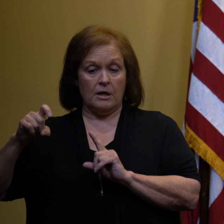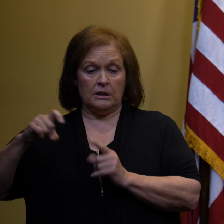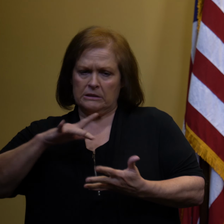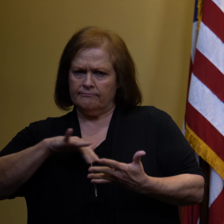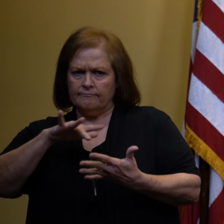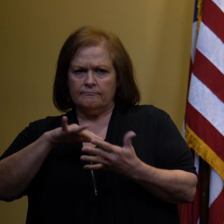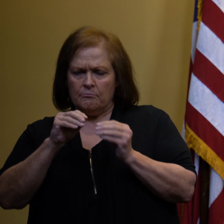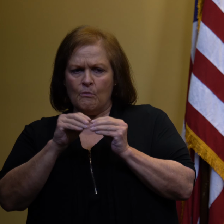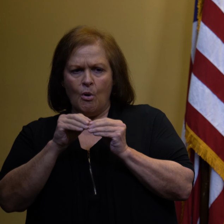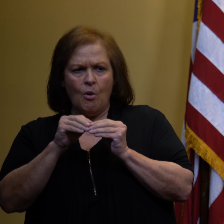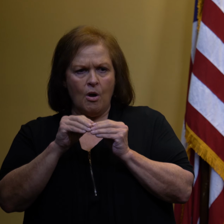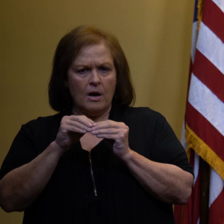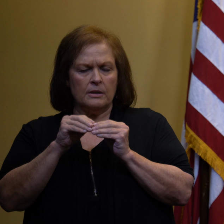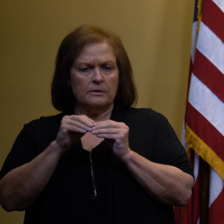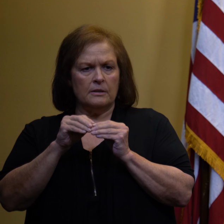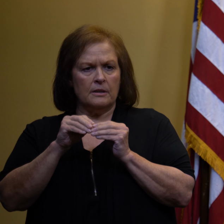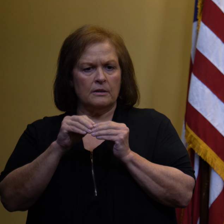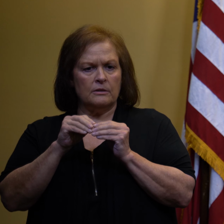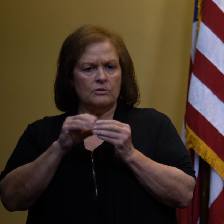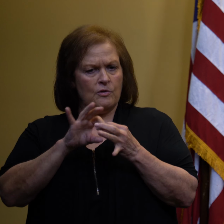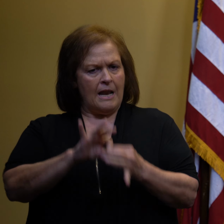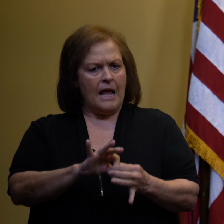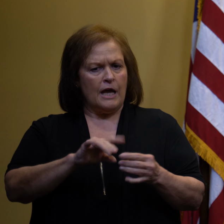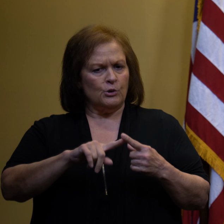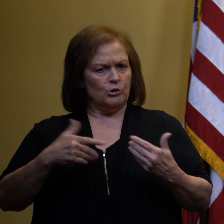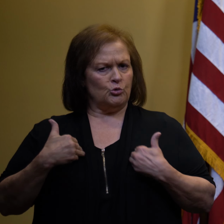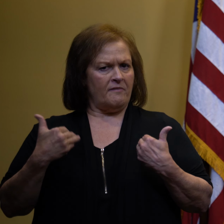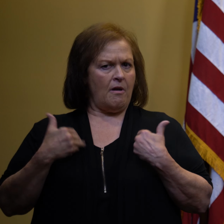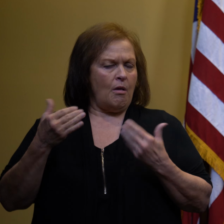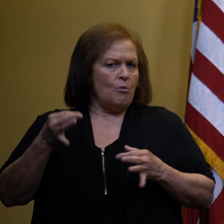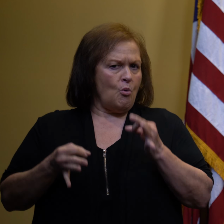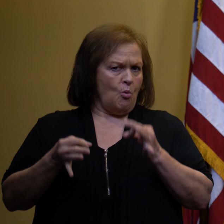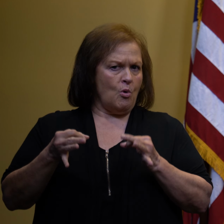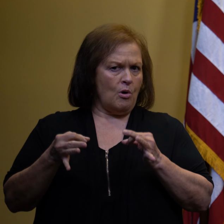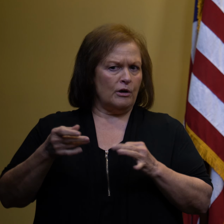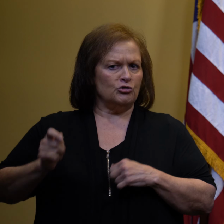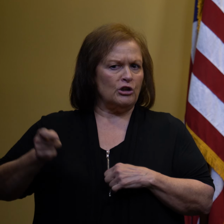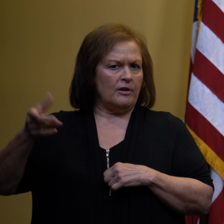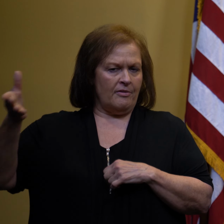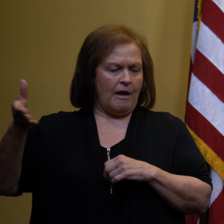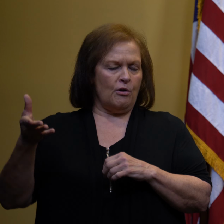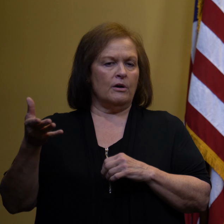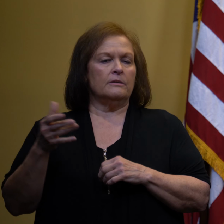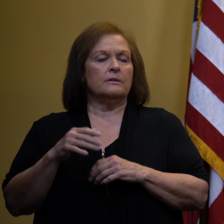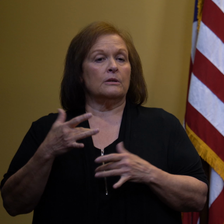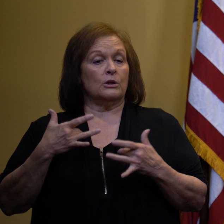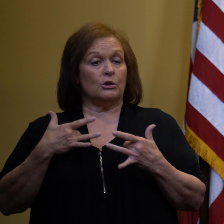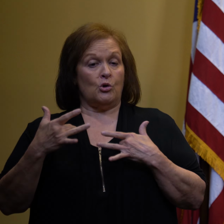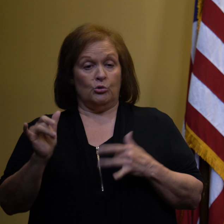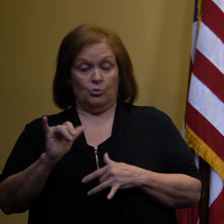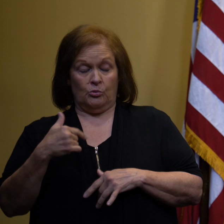more as it relates to our juvenile court judges, if you will. Concerning